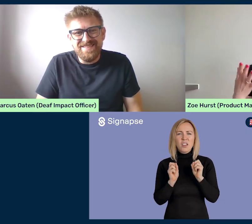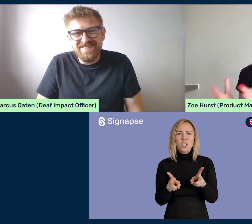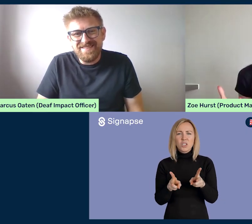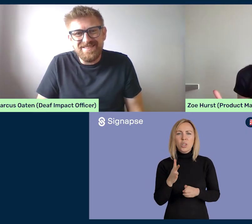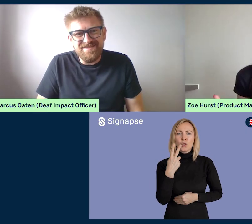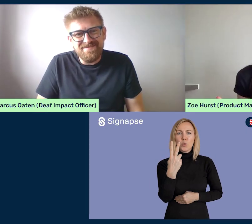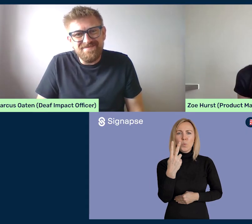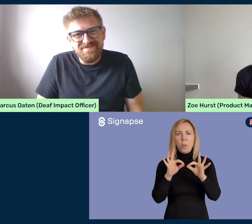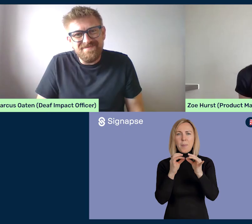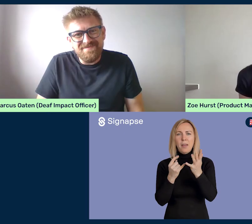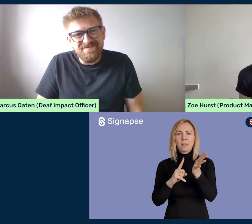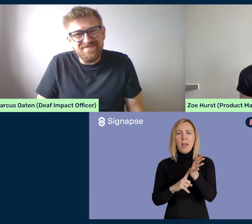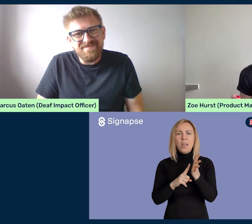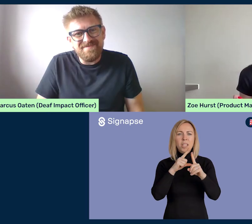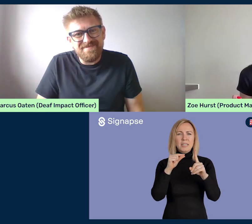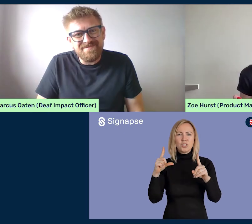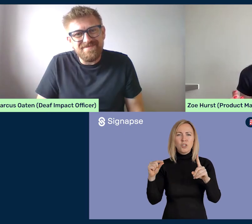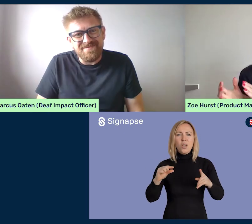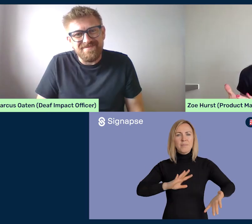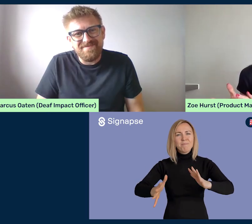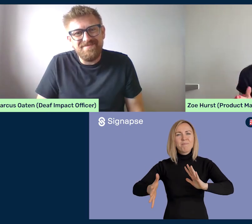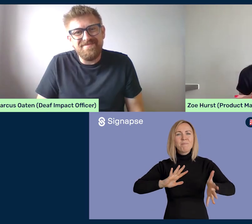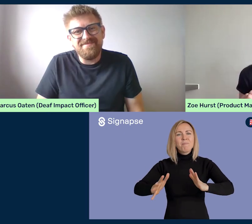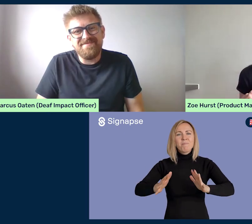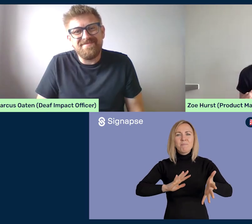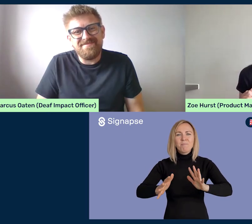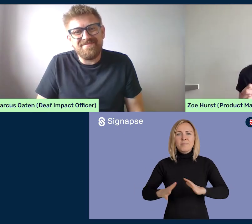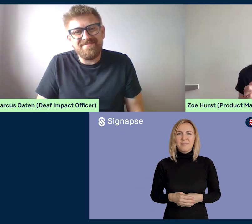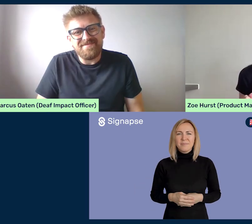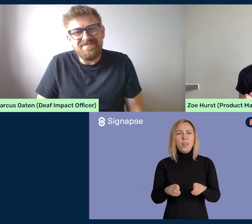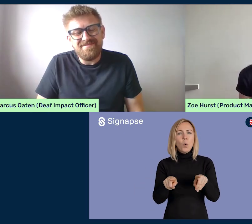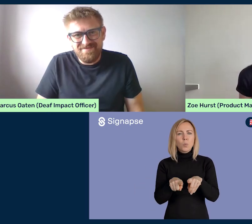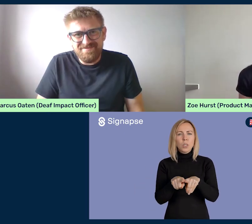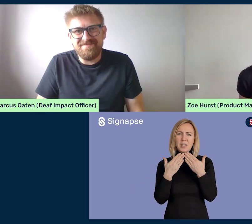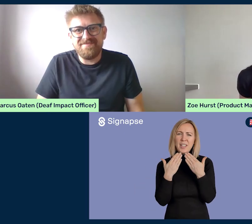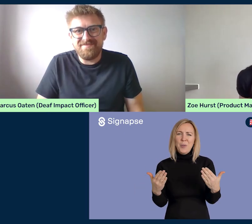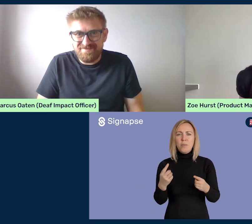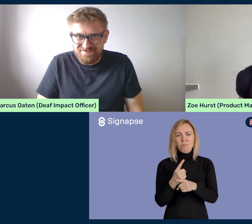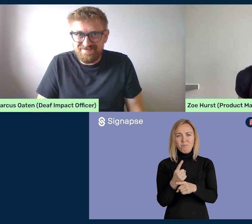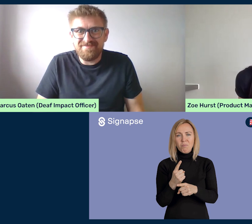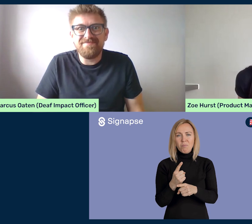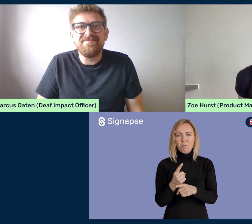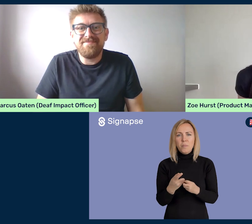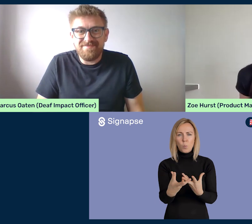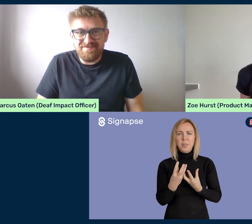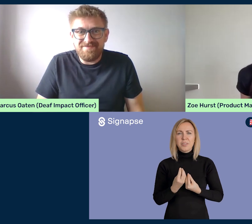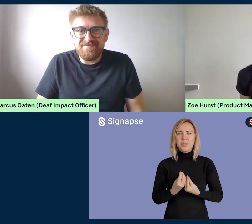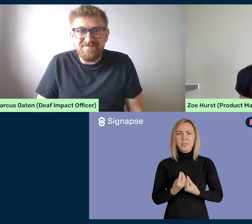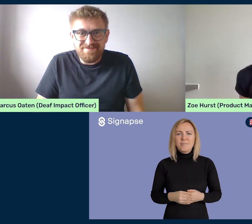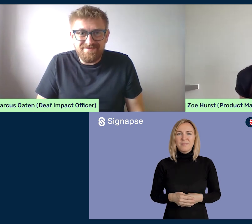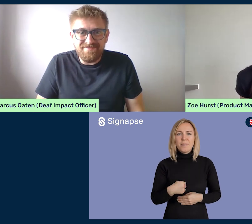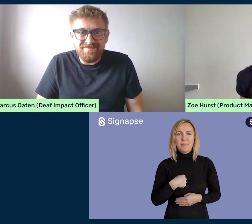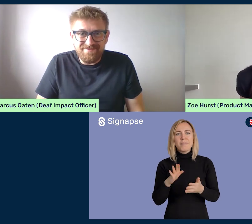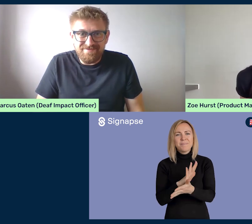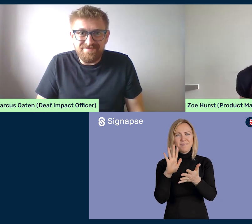sessions to where we've got to today with version 2 of our BSL Digital Signers. So thank you so much for taking the time to chat with me. It's always